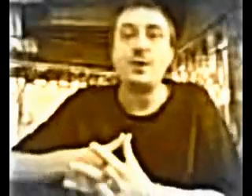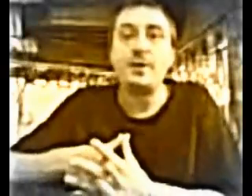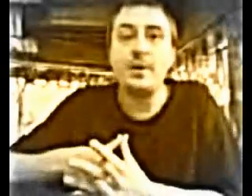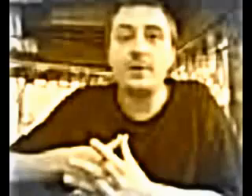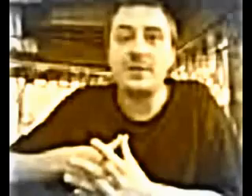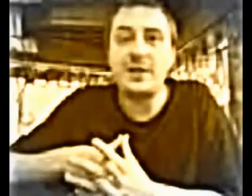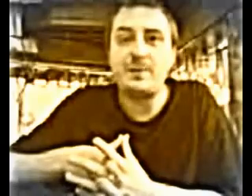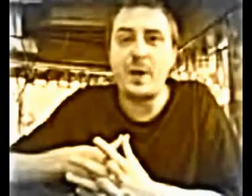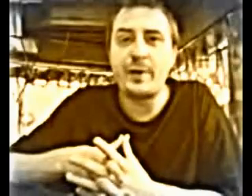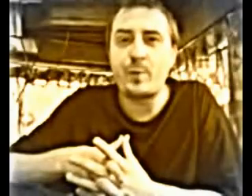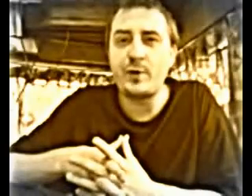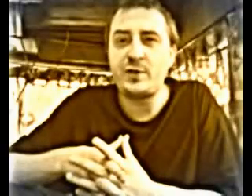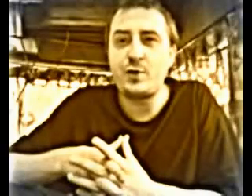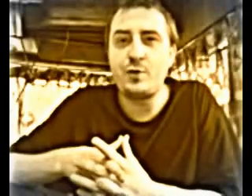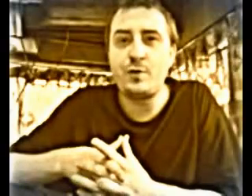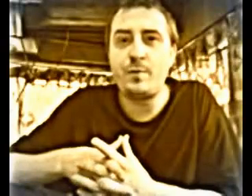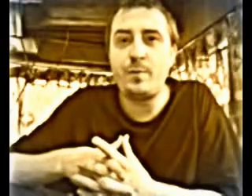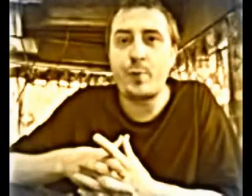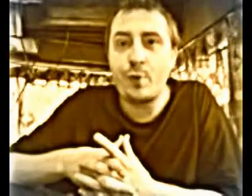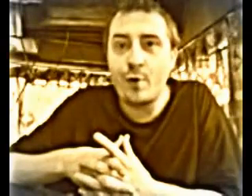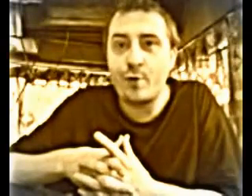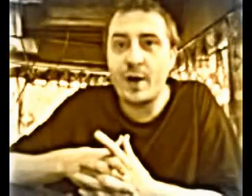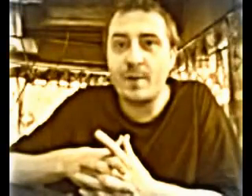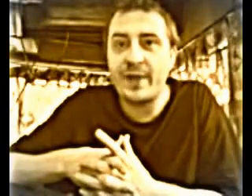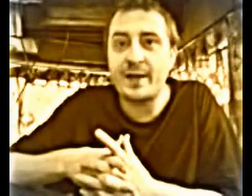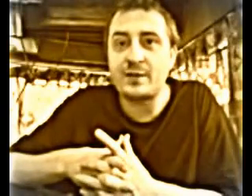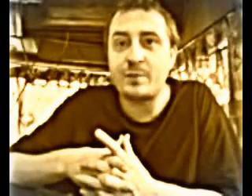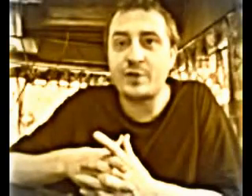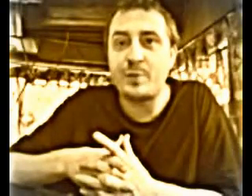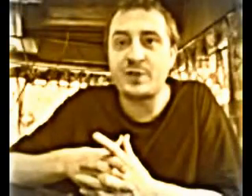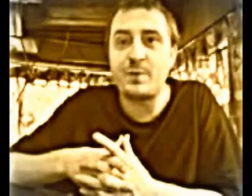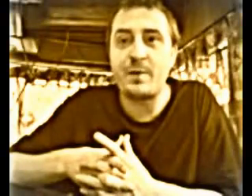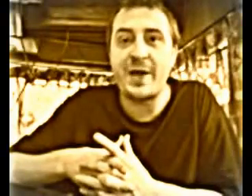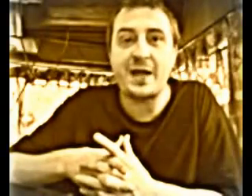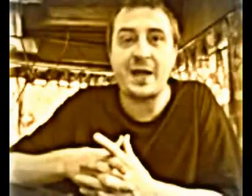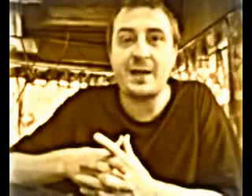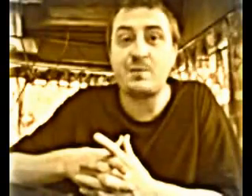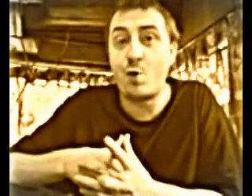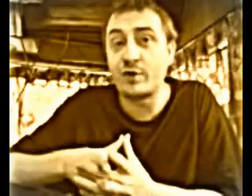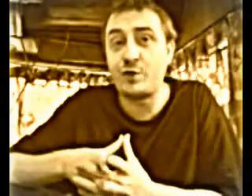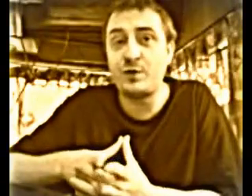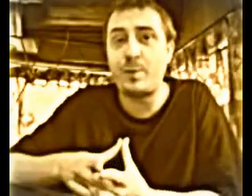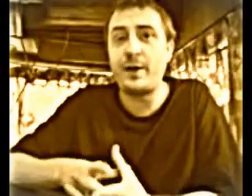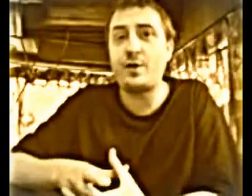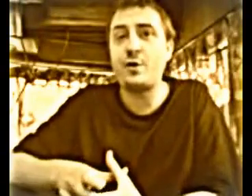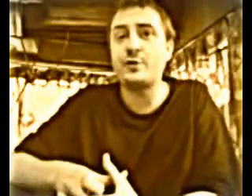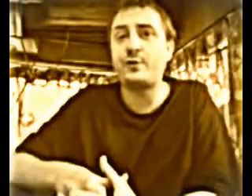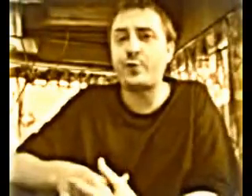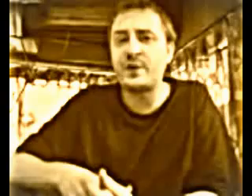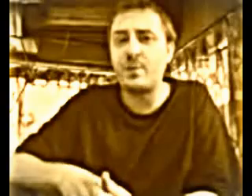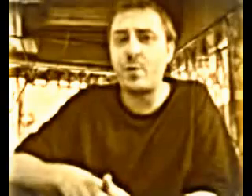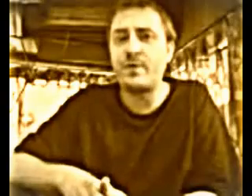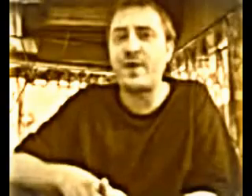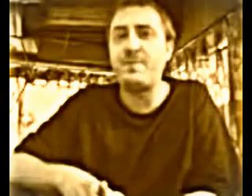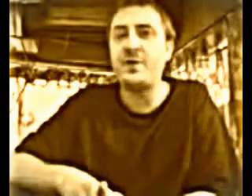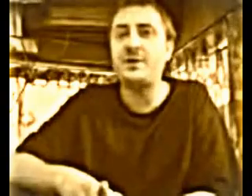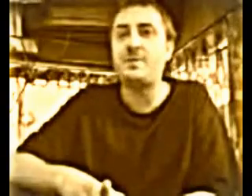The state's public preschool program, the House budget puts the money back, adds more to it. The plan calls for $7.5 million to make